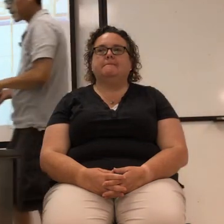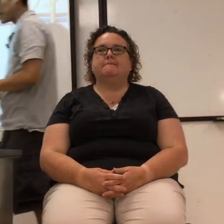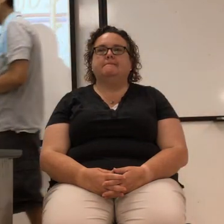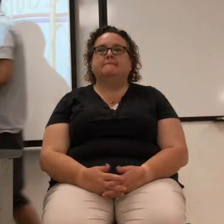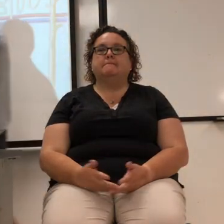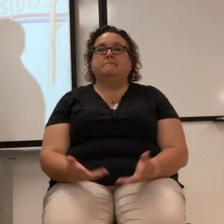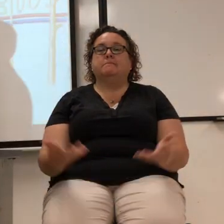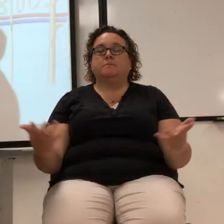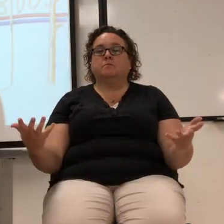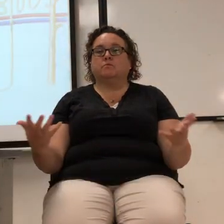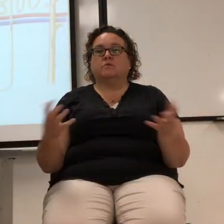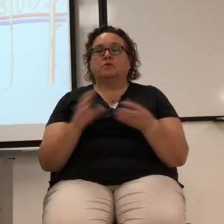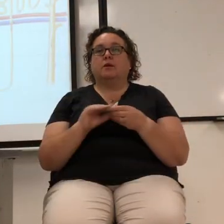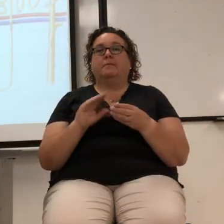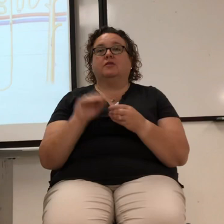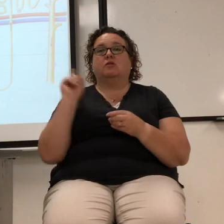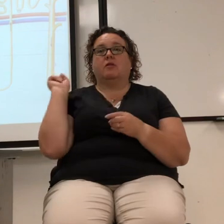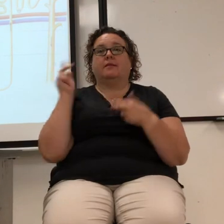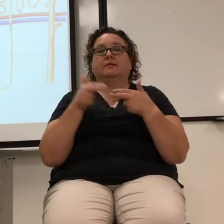So what I say on the slide is that